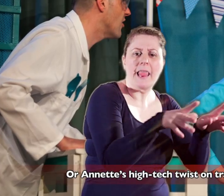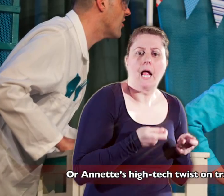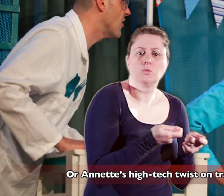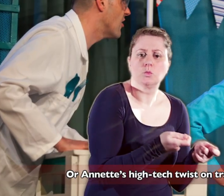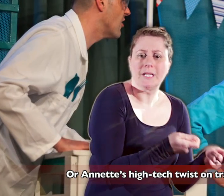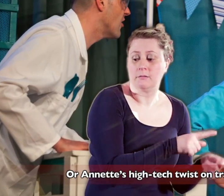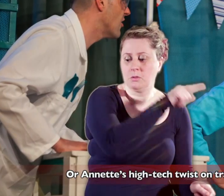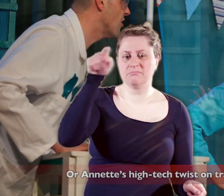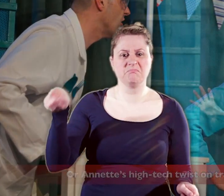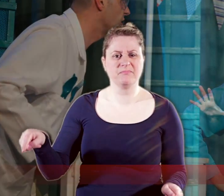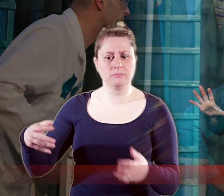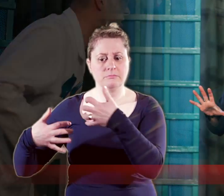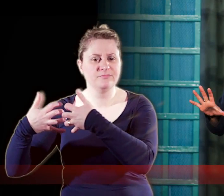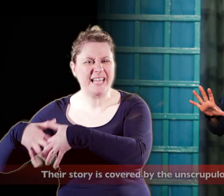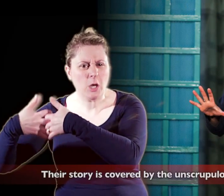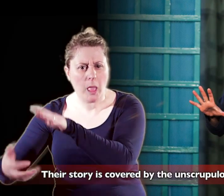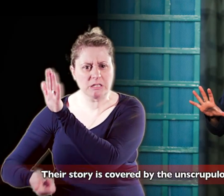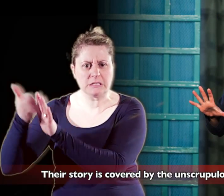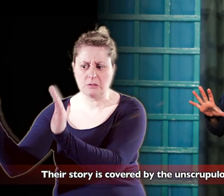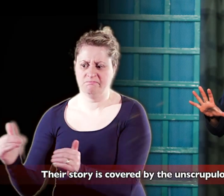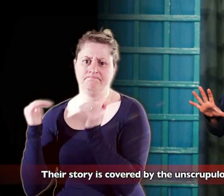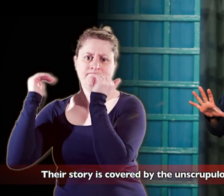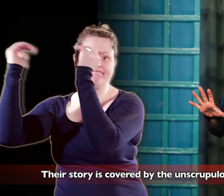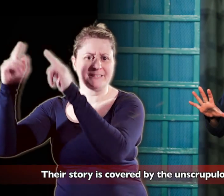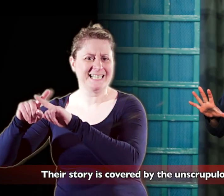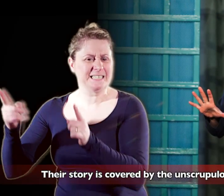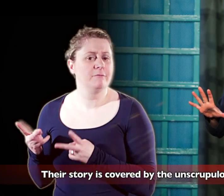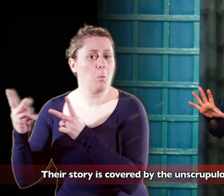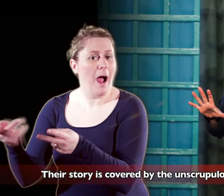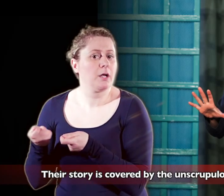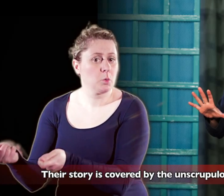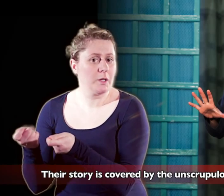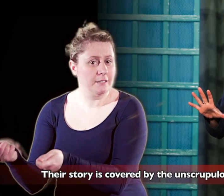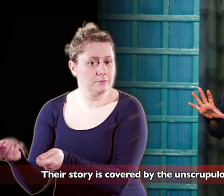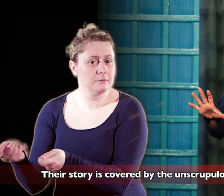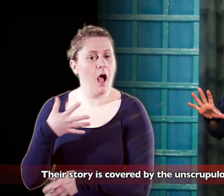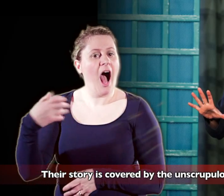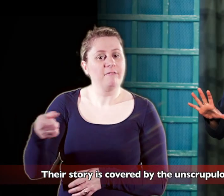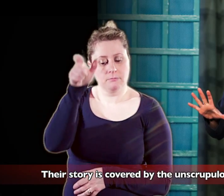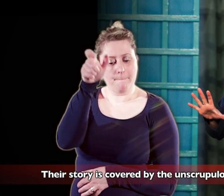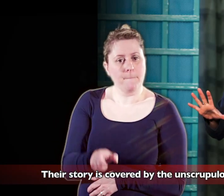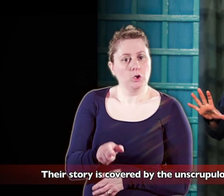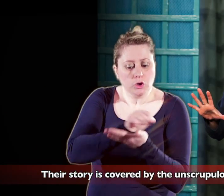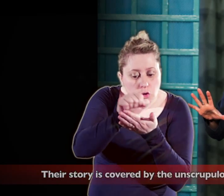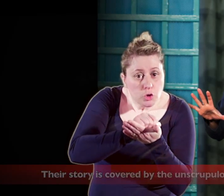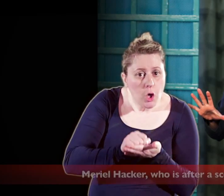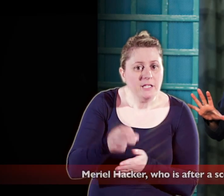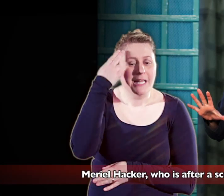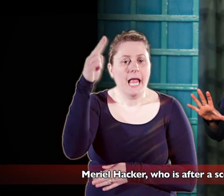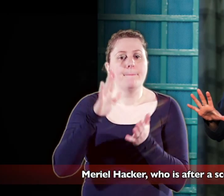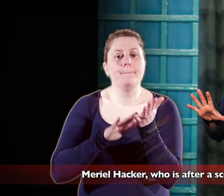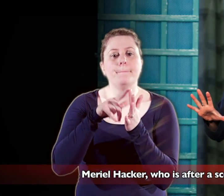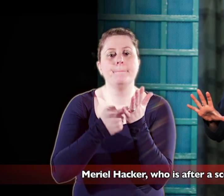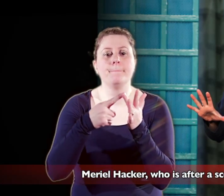high-tech twist on tradition? Their story is covered by the unscrupulous journalist